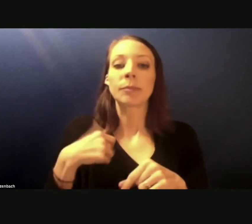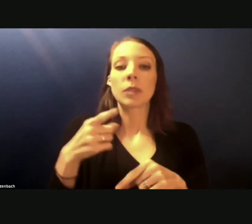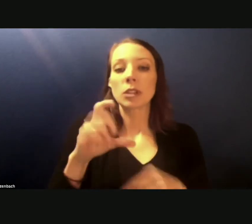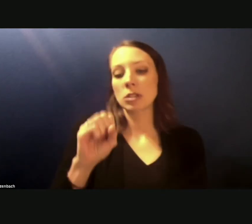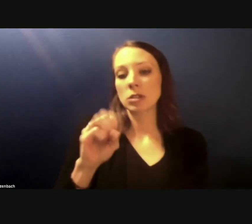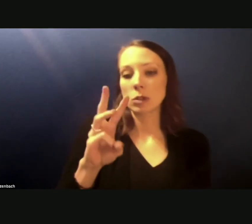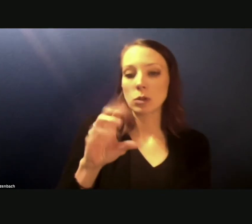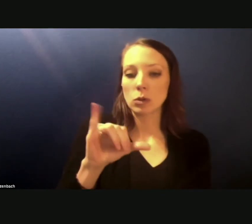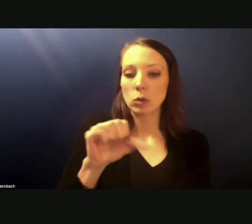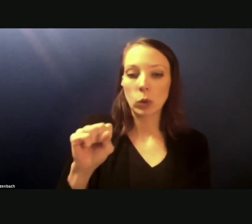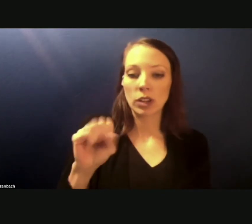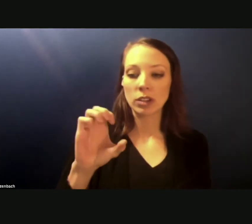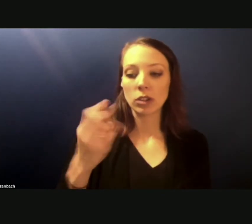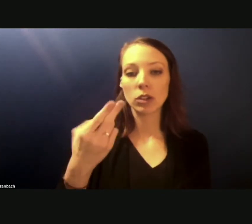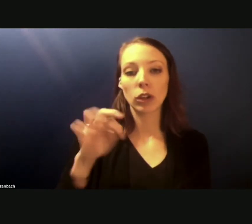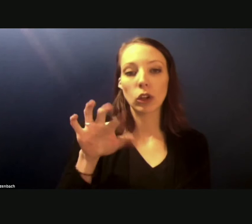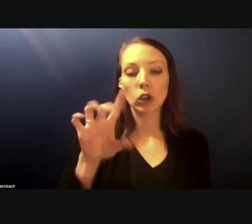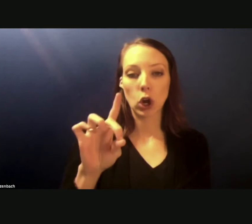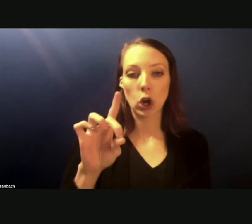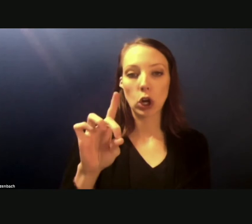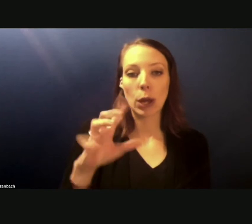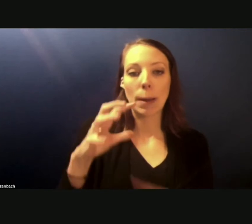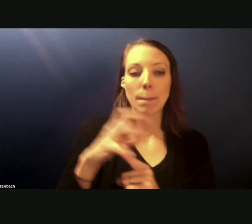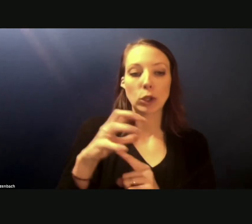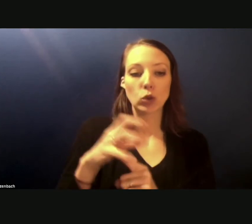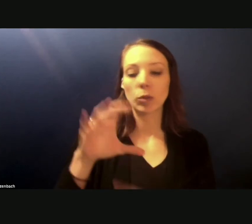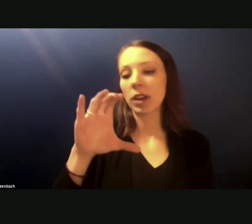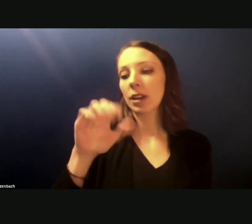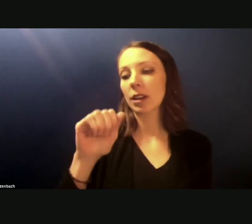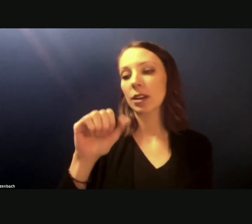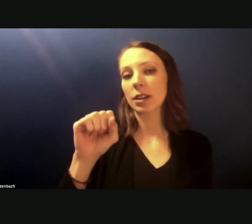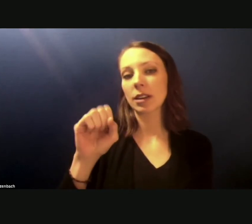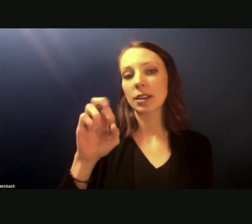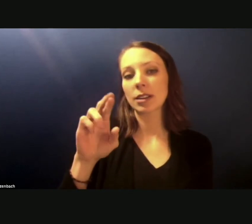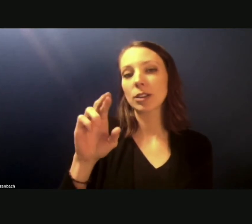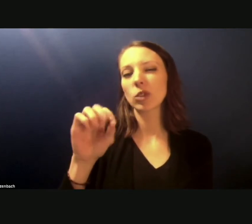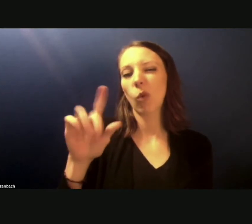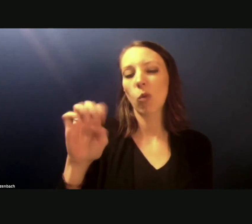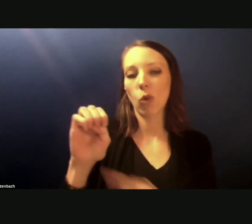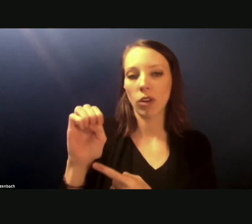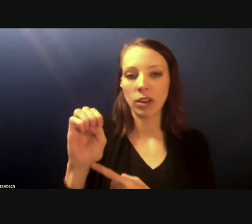mushroom casserole. And it has a Swiss chard. And you can use some aromatics in there, some onion, garlic, or what have